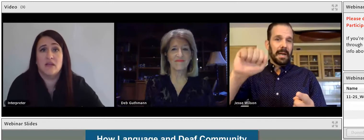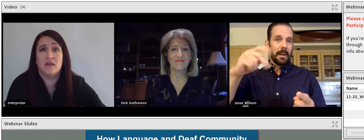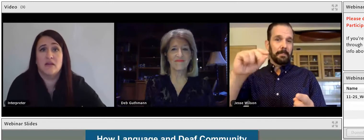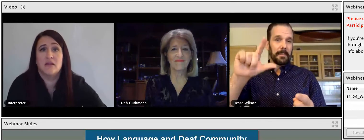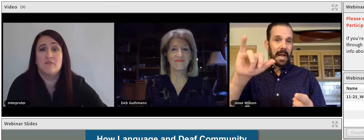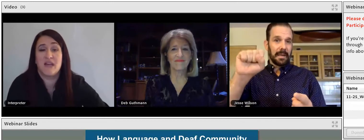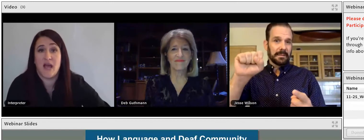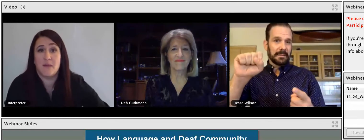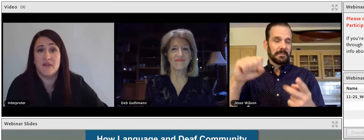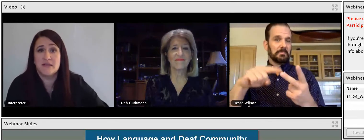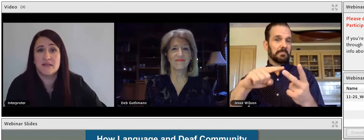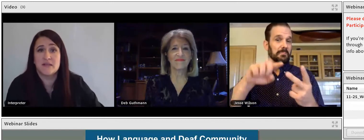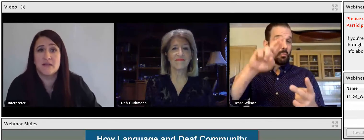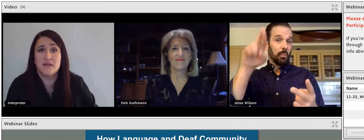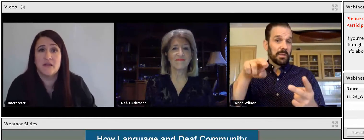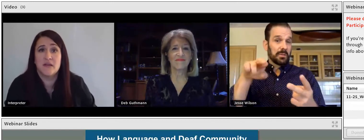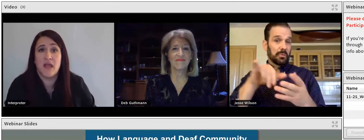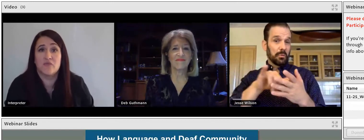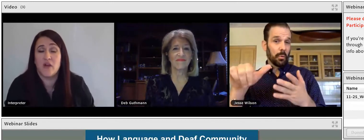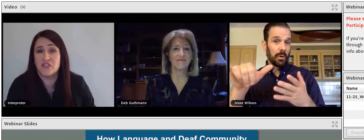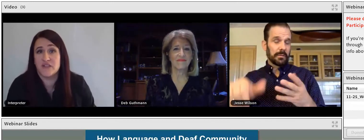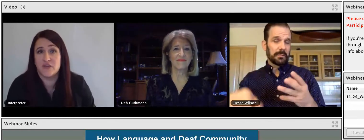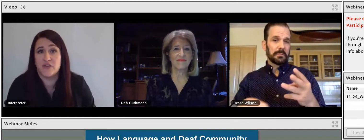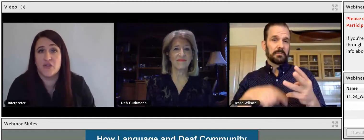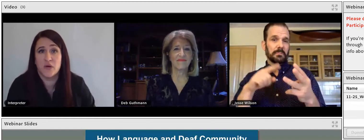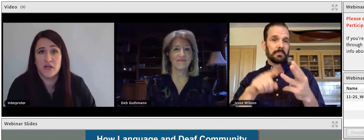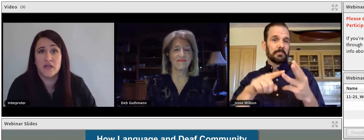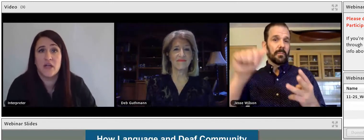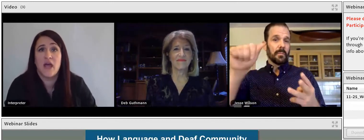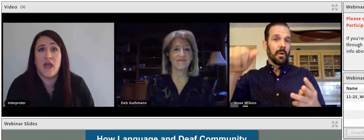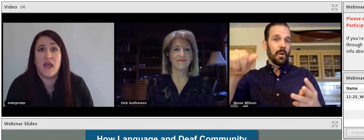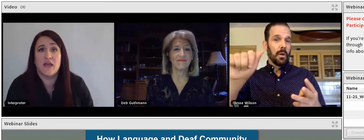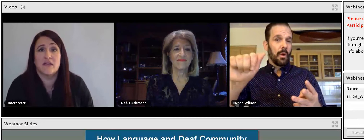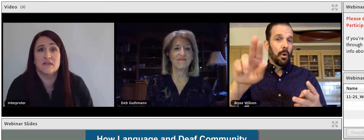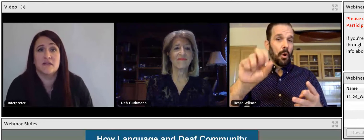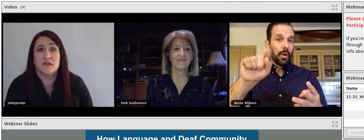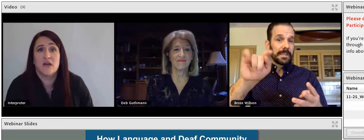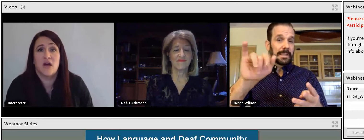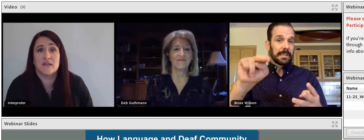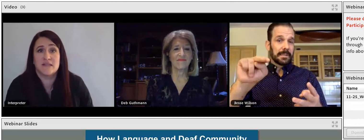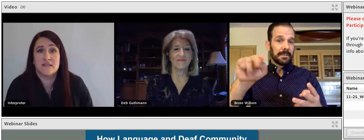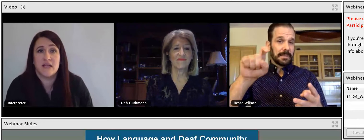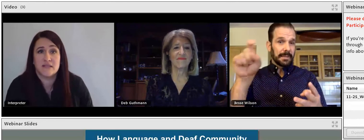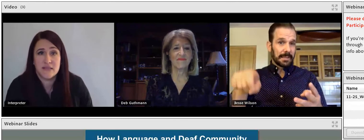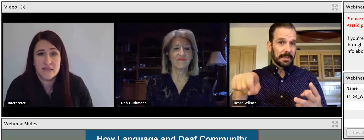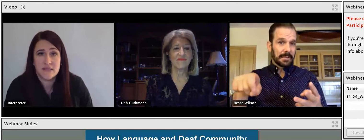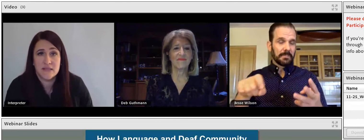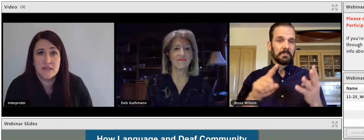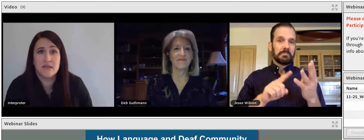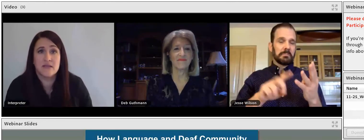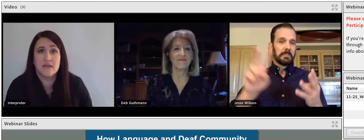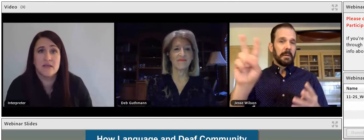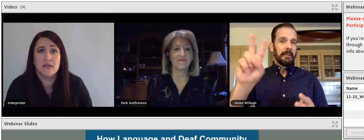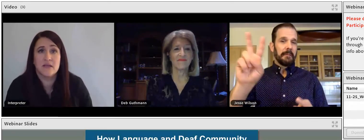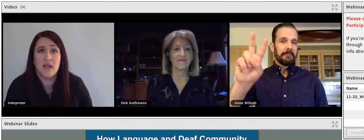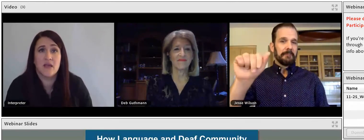example, in Minneapolis and Rochester, New York, and Austin,